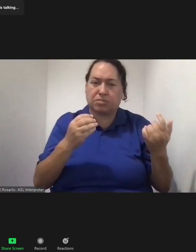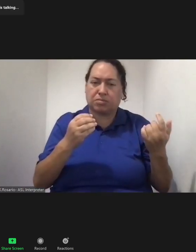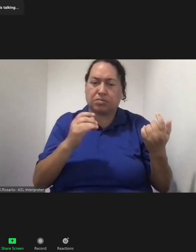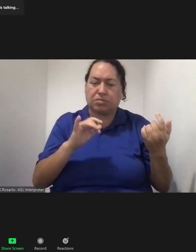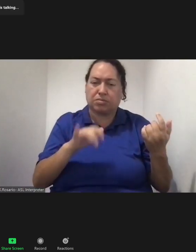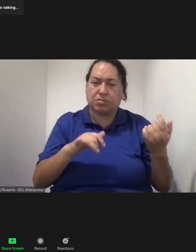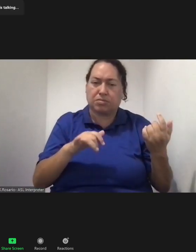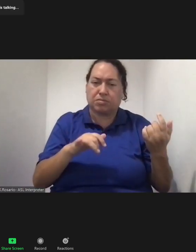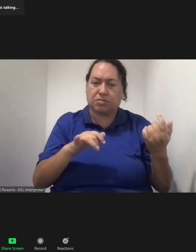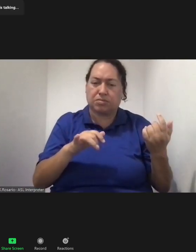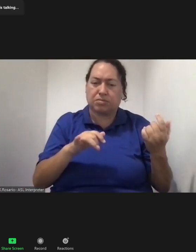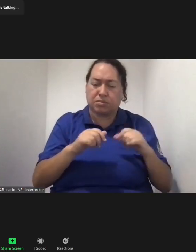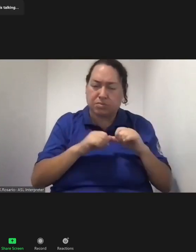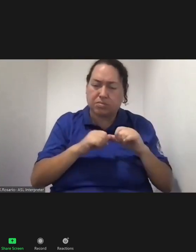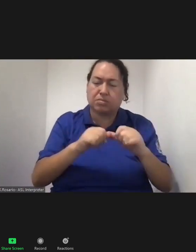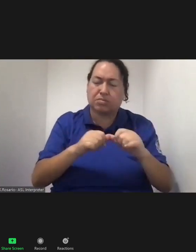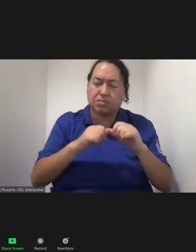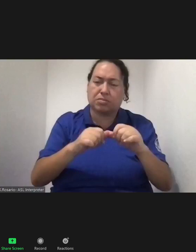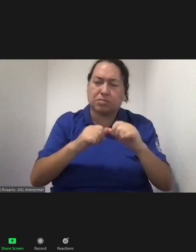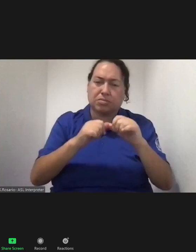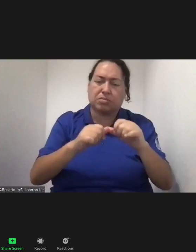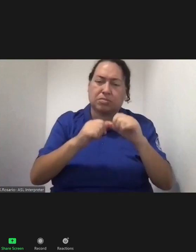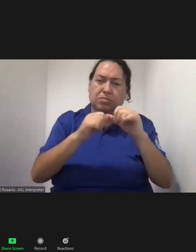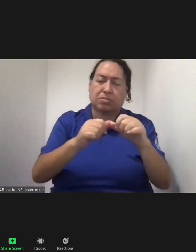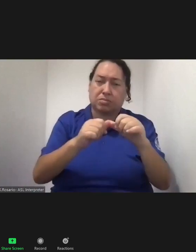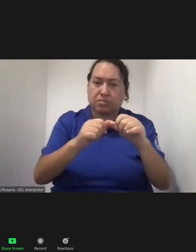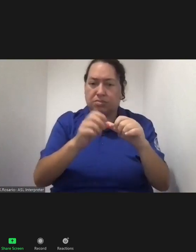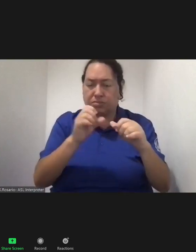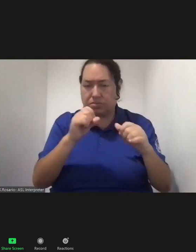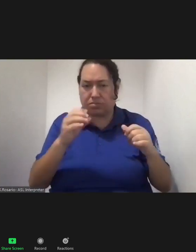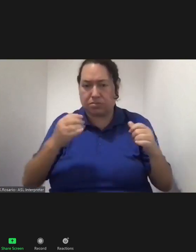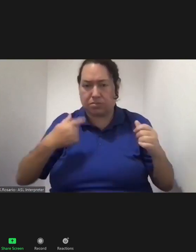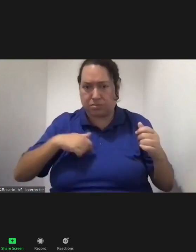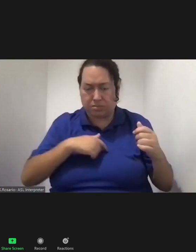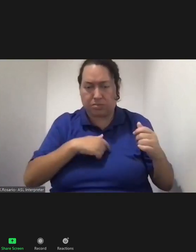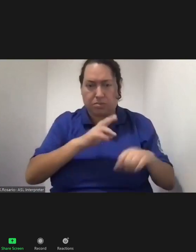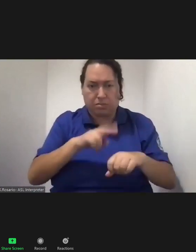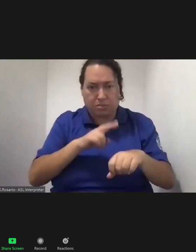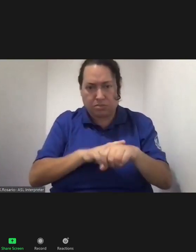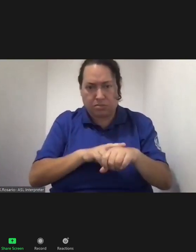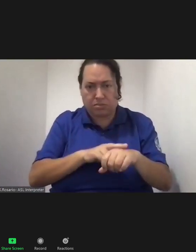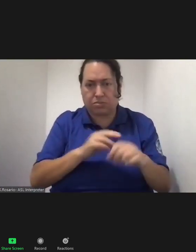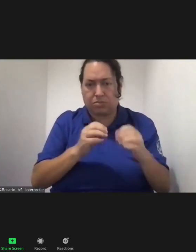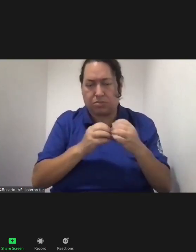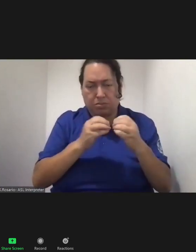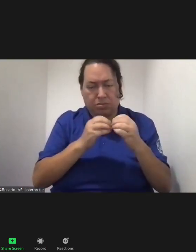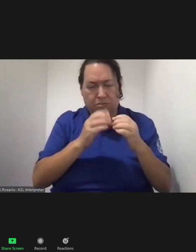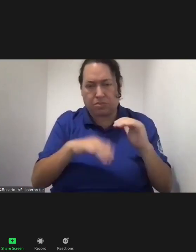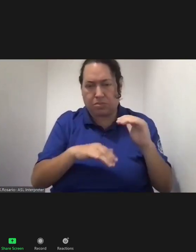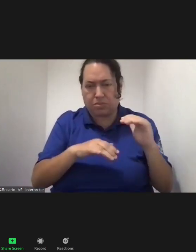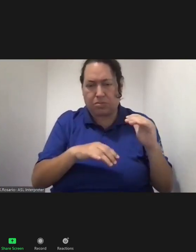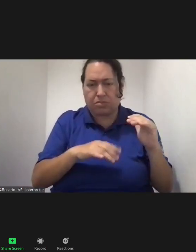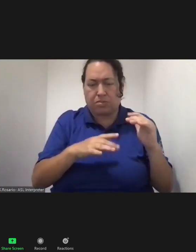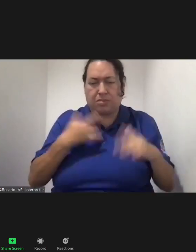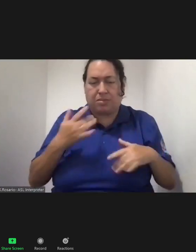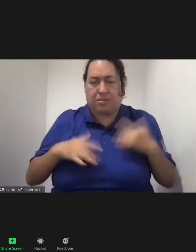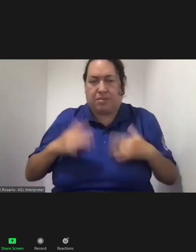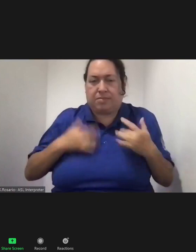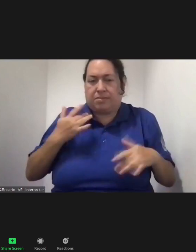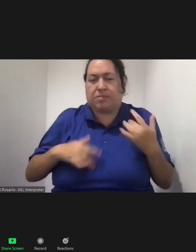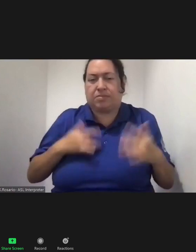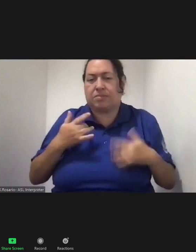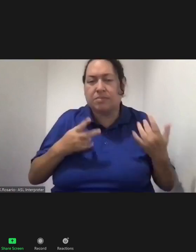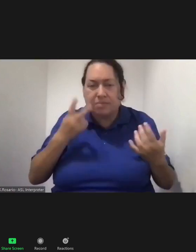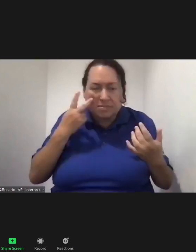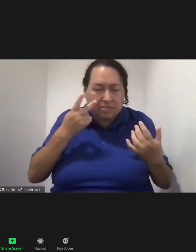is ongoing, Marvick. So we are, of course, more than excited to see whatever